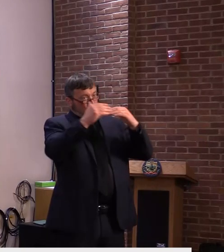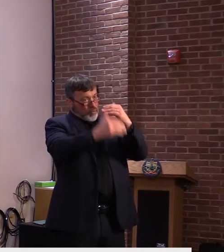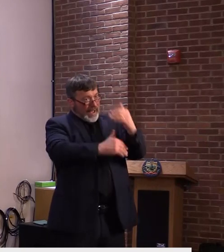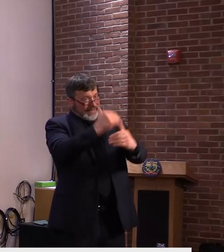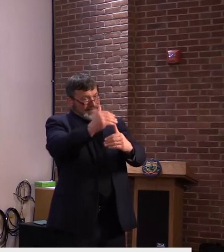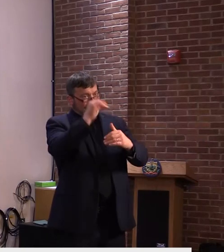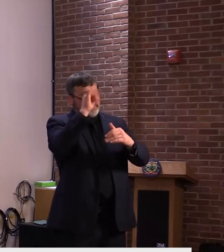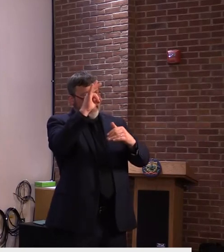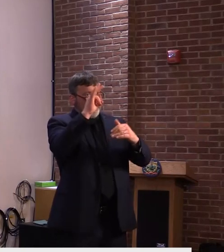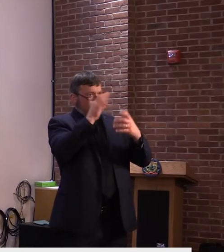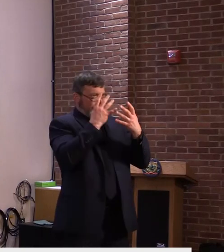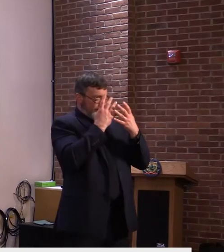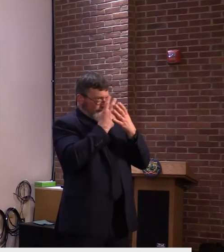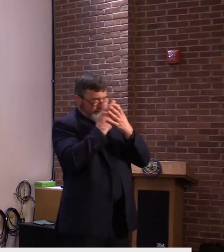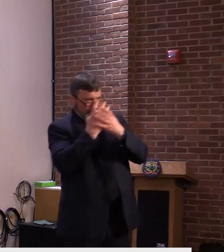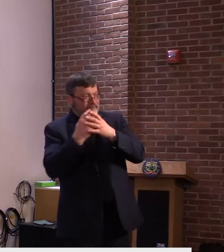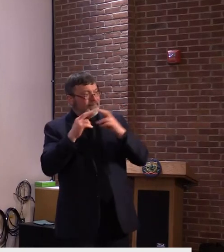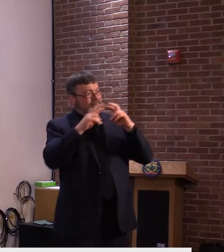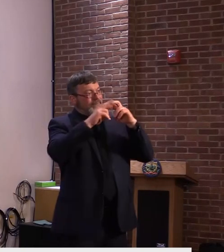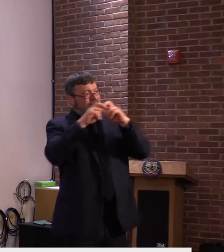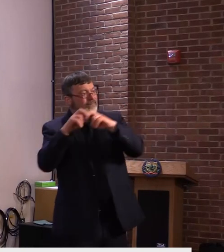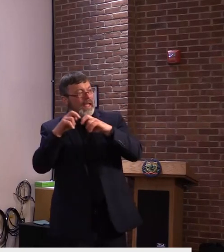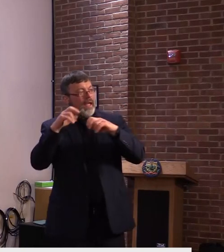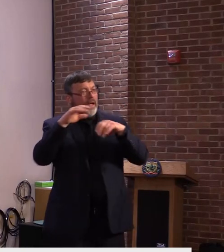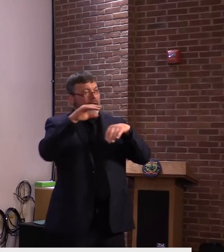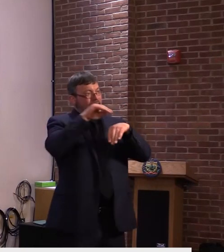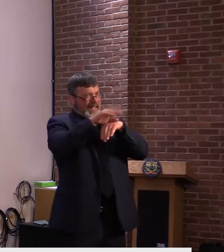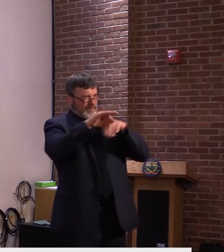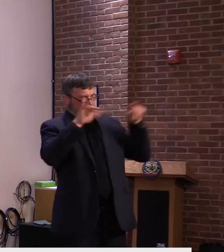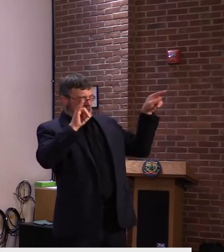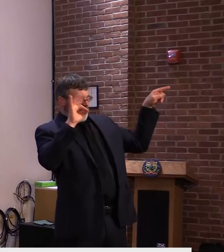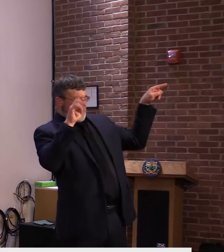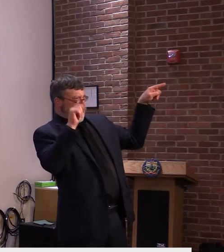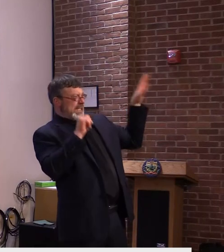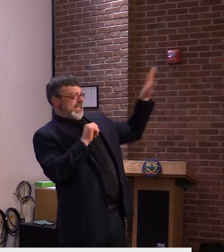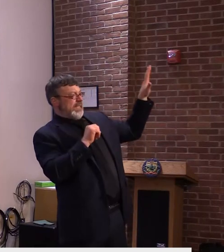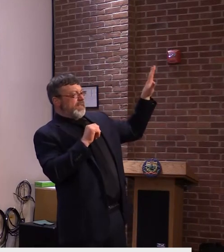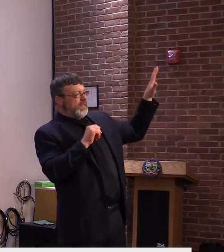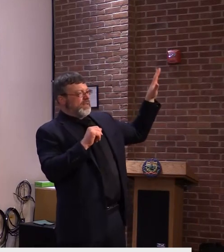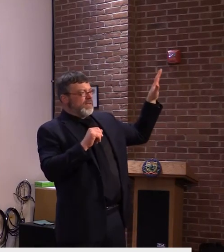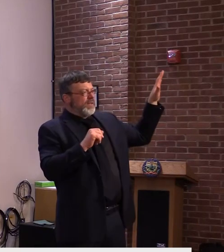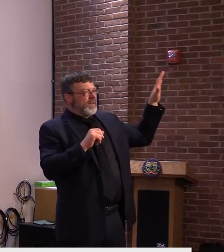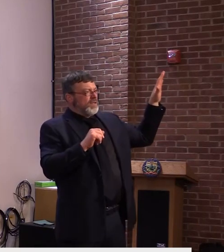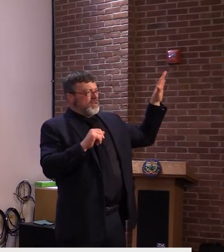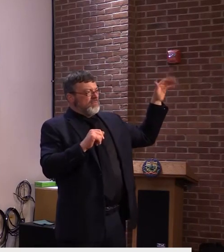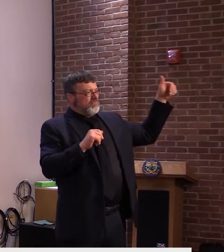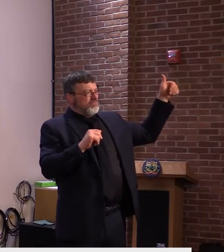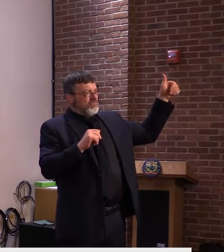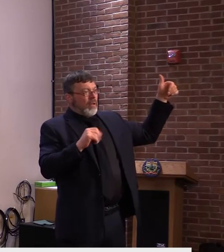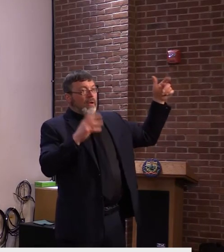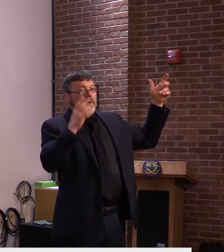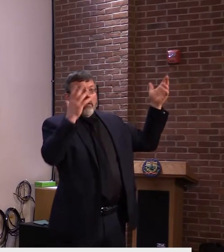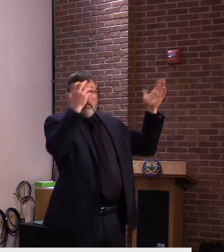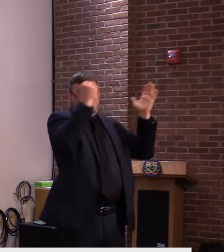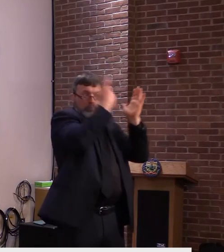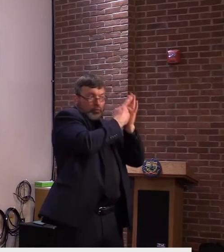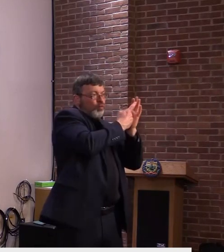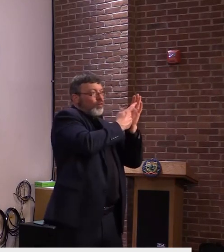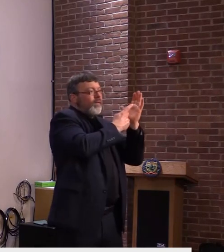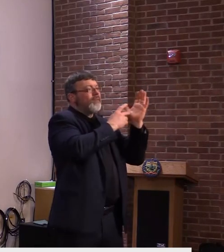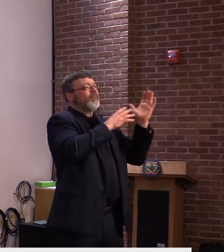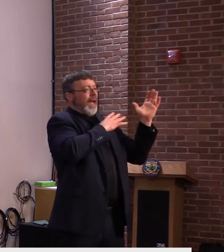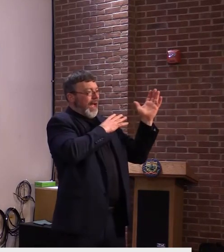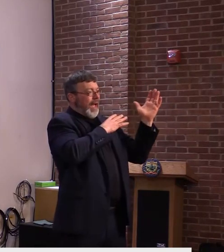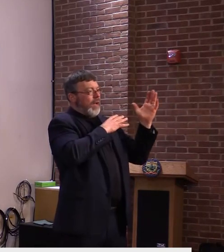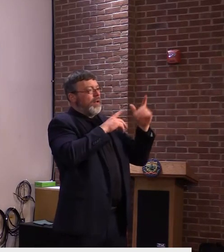with the advisory panel to the FDA recommending the FDA give it emergency use authorization. Then that would